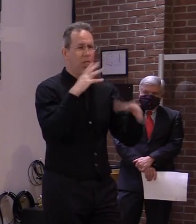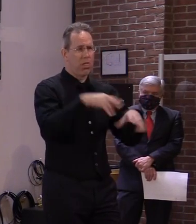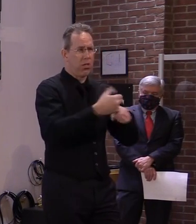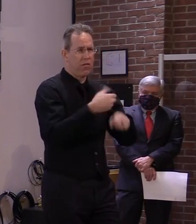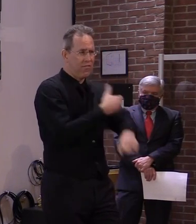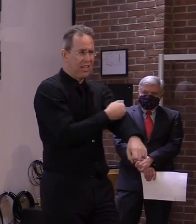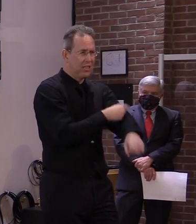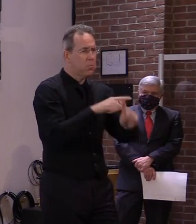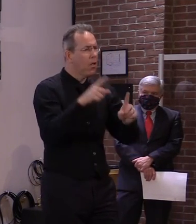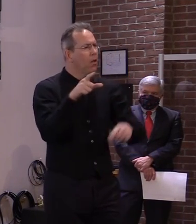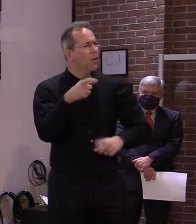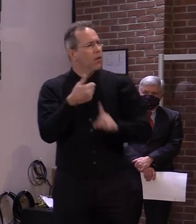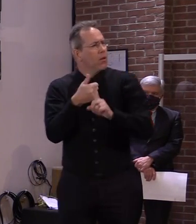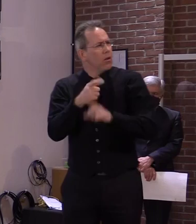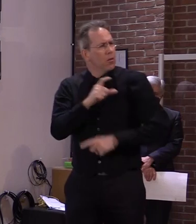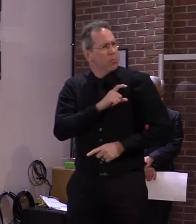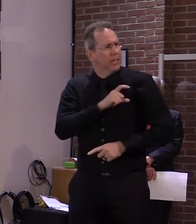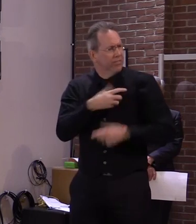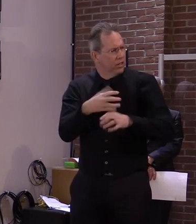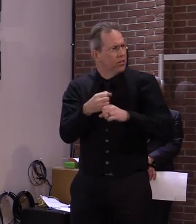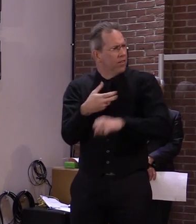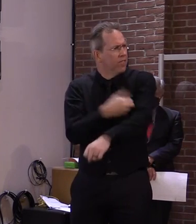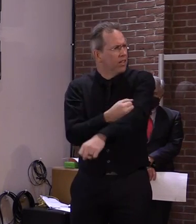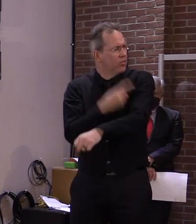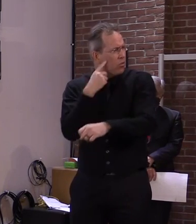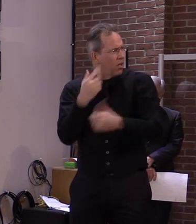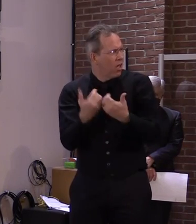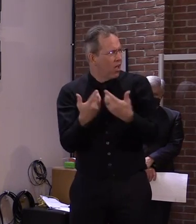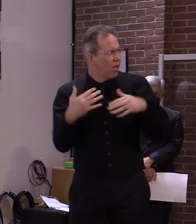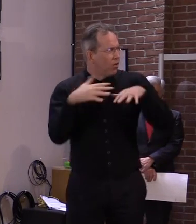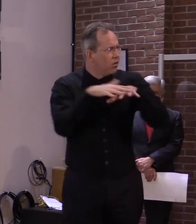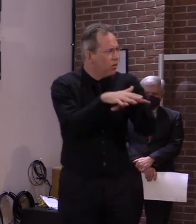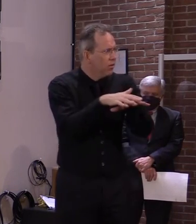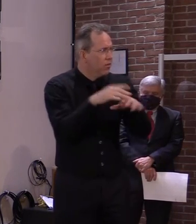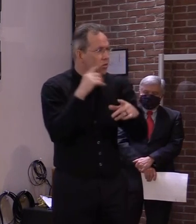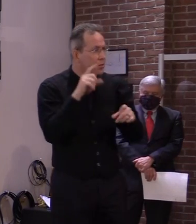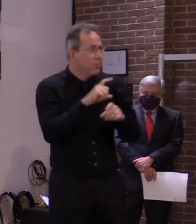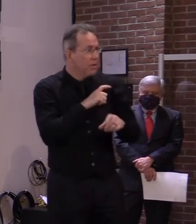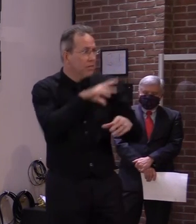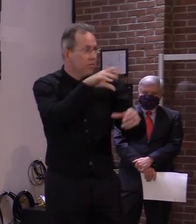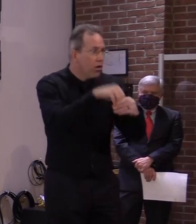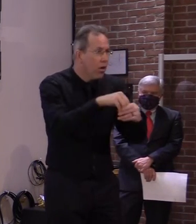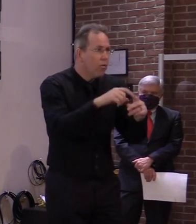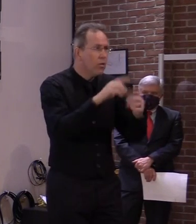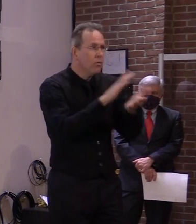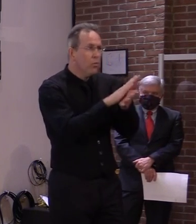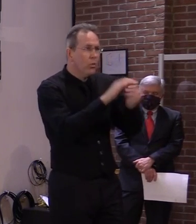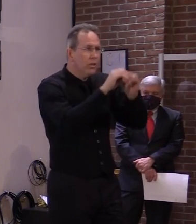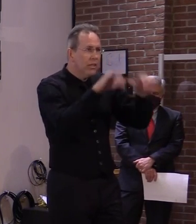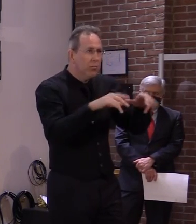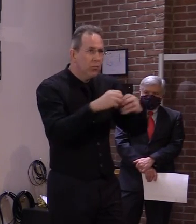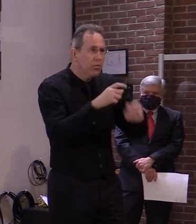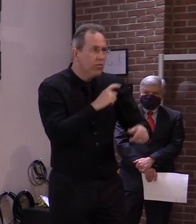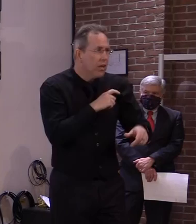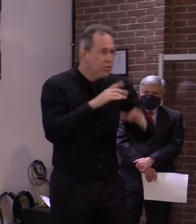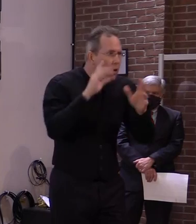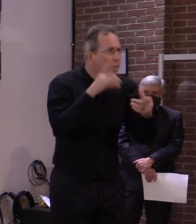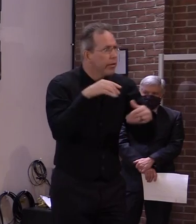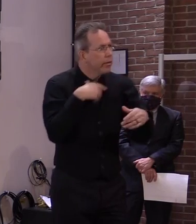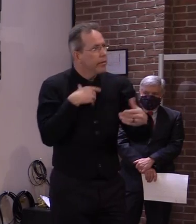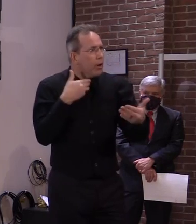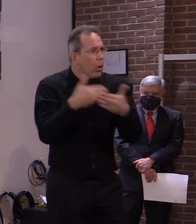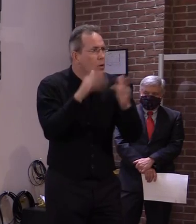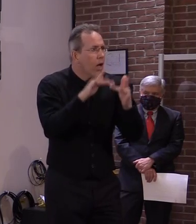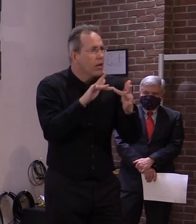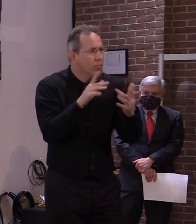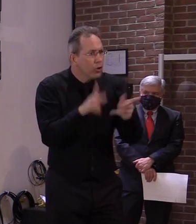and we get a lot of letters from all types of different sectors wanting to be put to the front of the line, and we